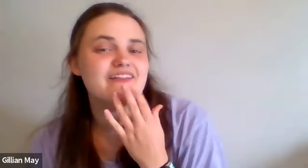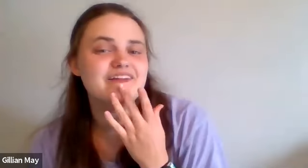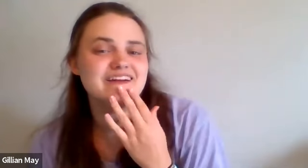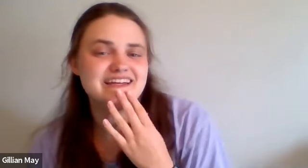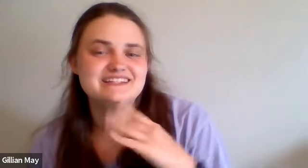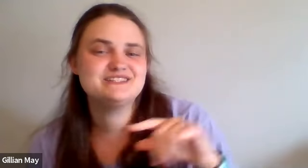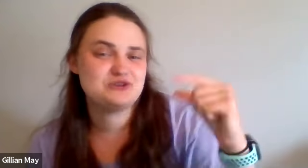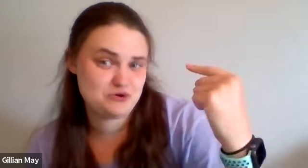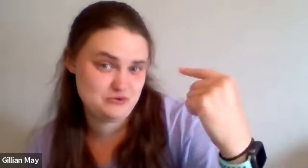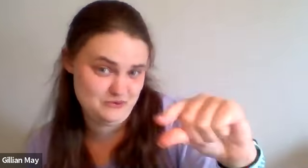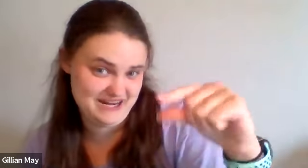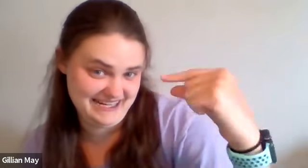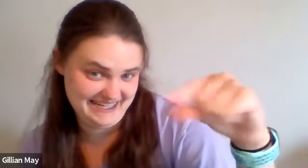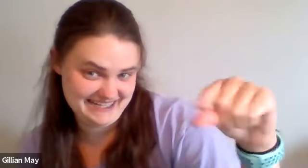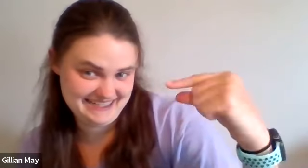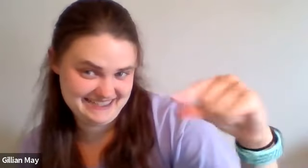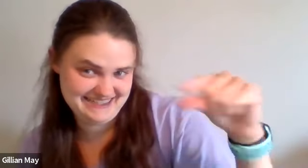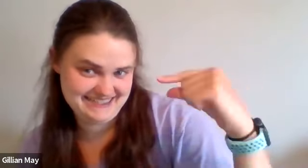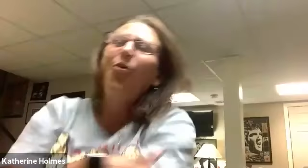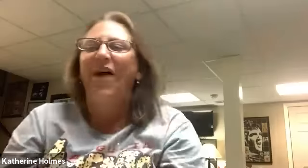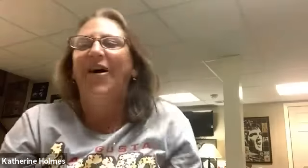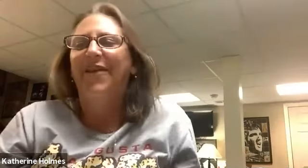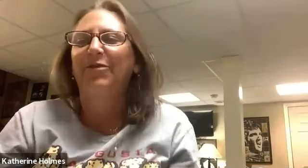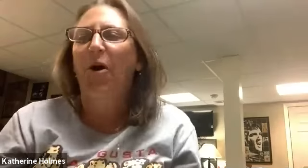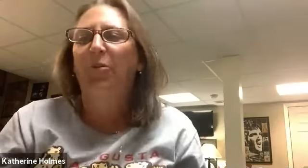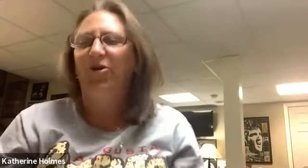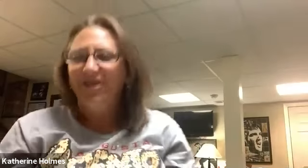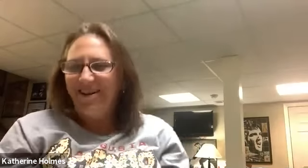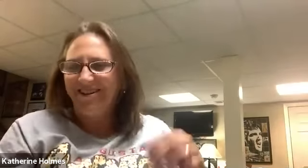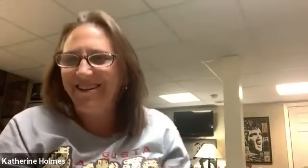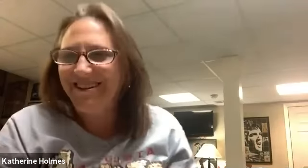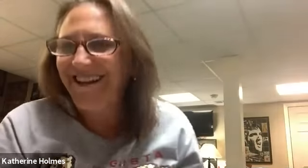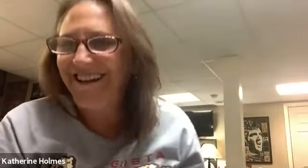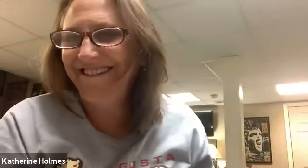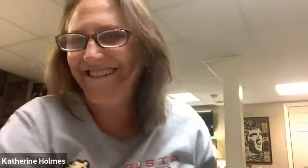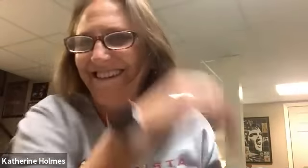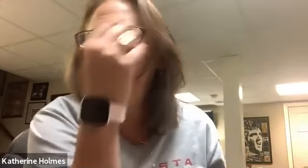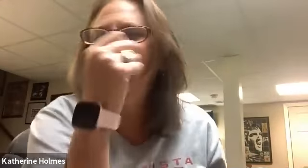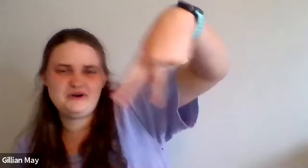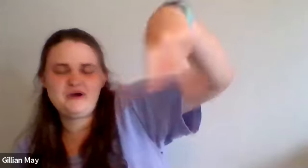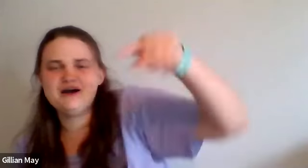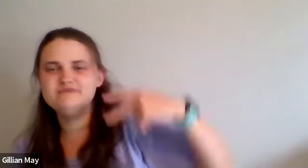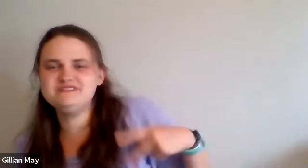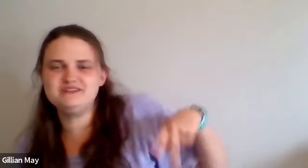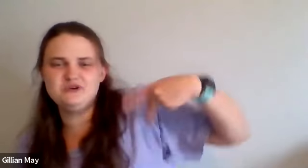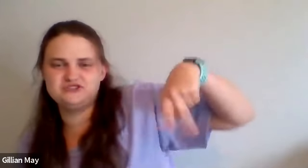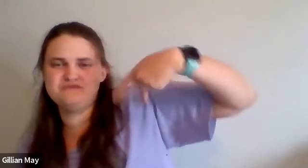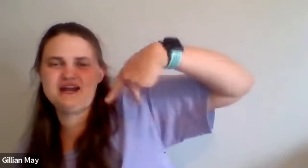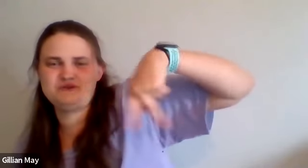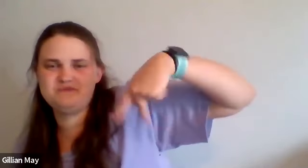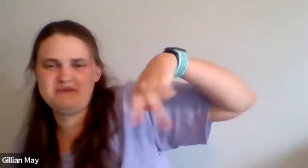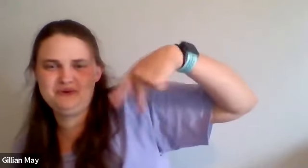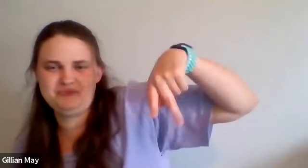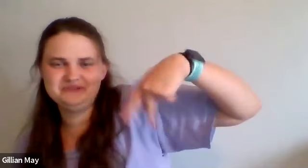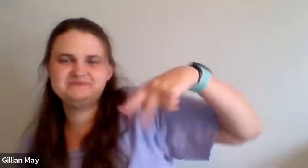color is green. Oh, I thought that was purple. Purple. Sorry, purple. I Okay. was a little more dramatic with my purples. But